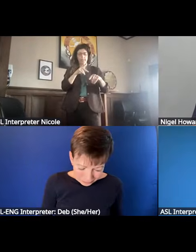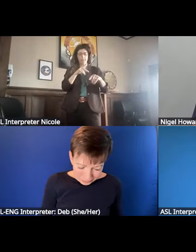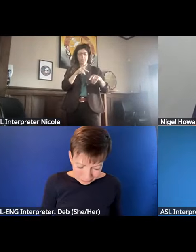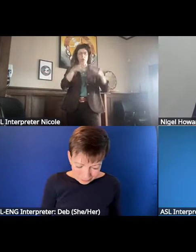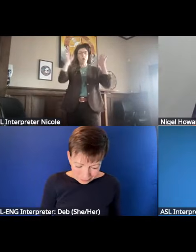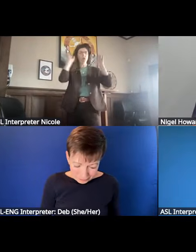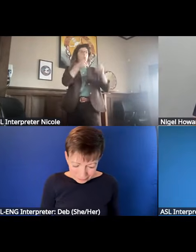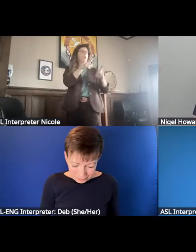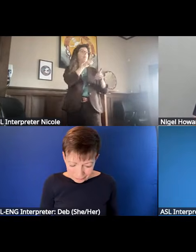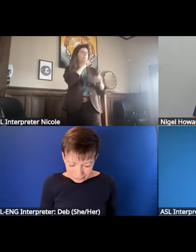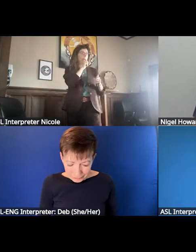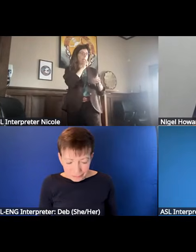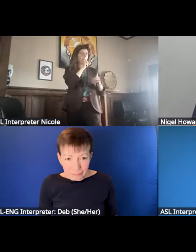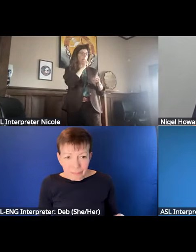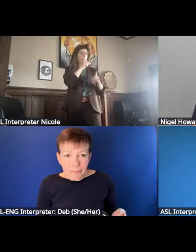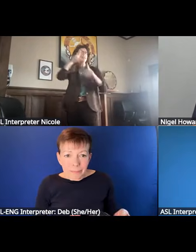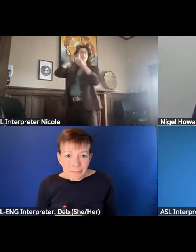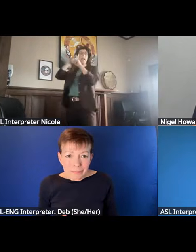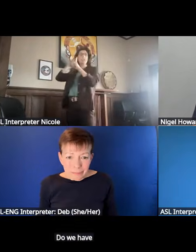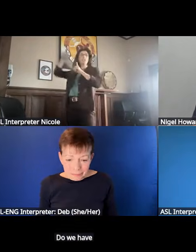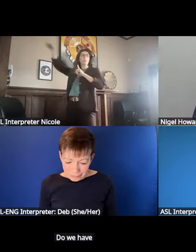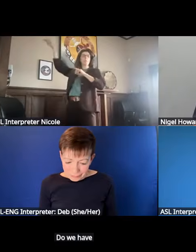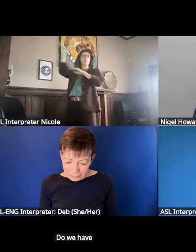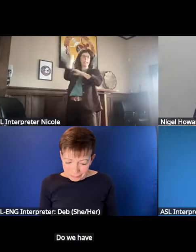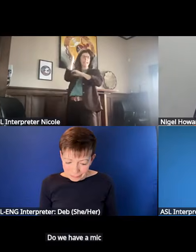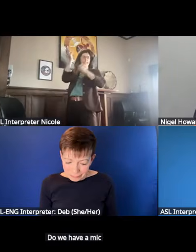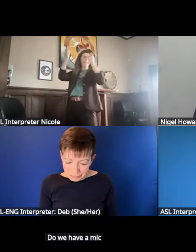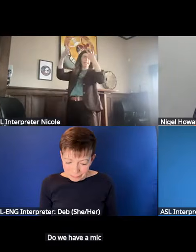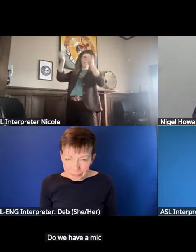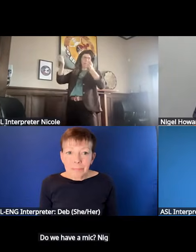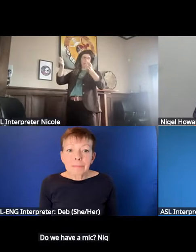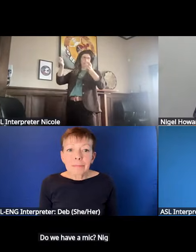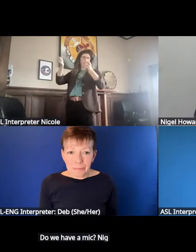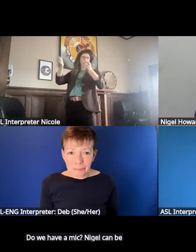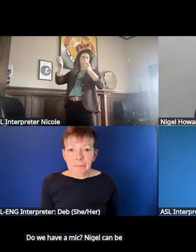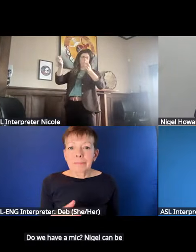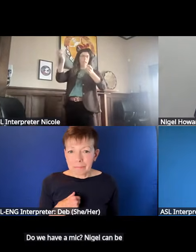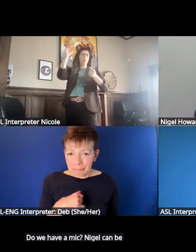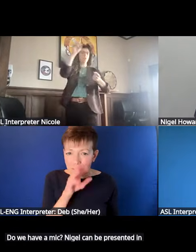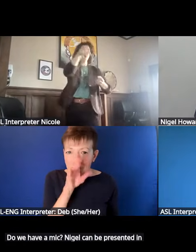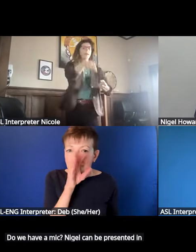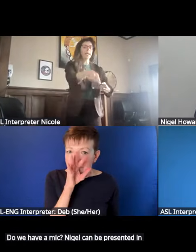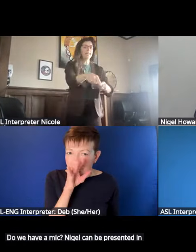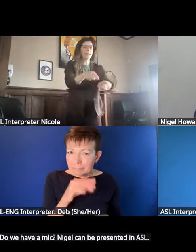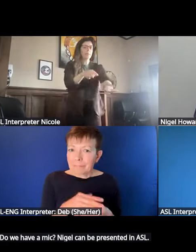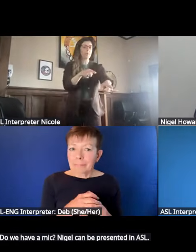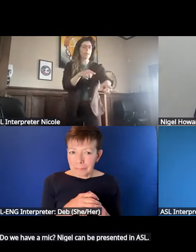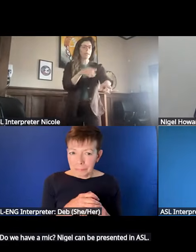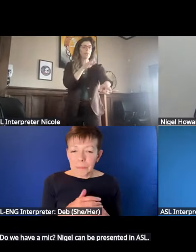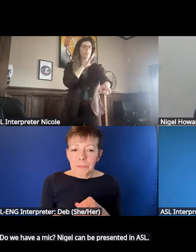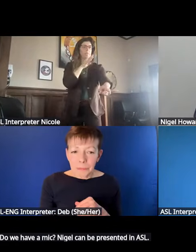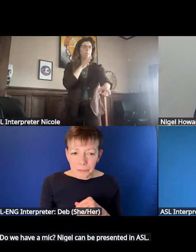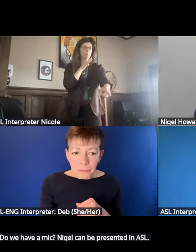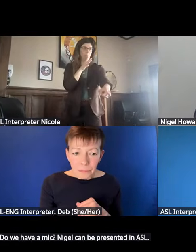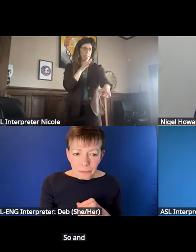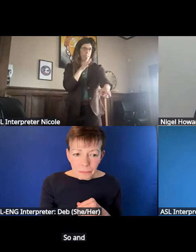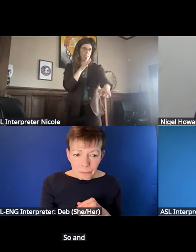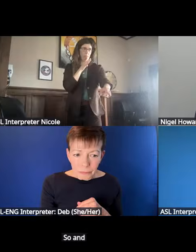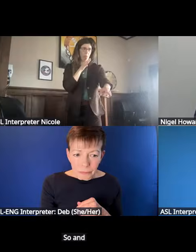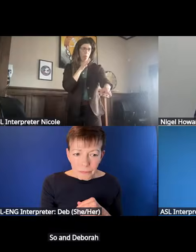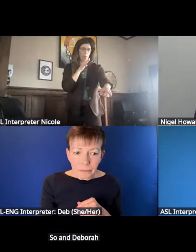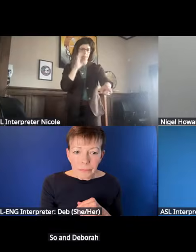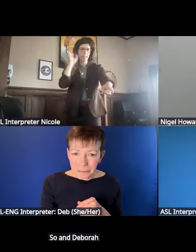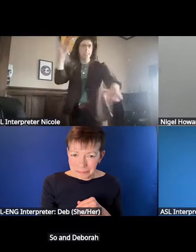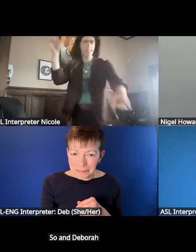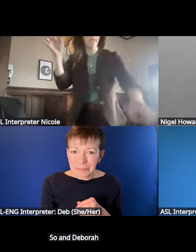So do we have a mic? Nigel's going to be presenting in ESL. So, and Deborah is going to be